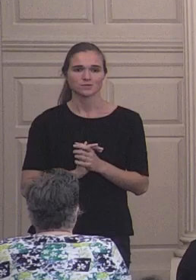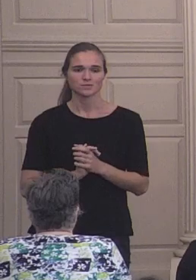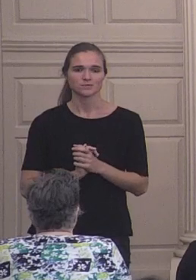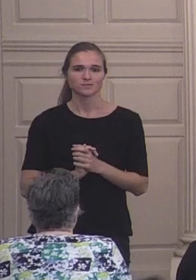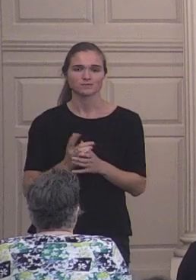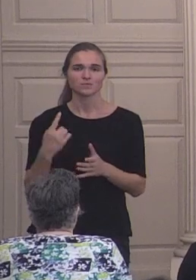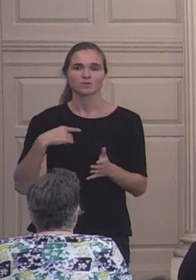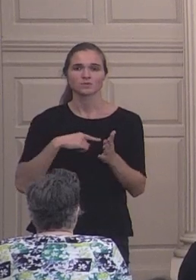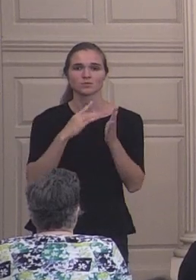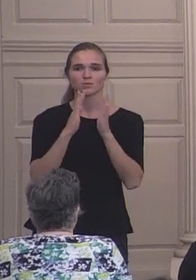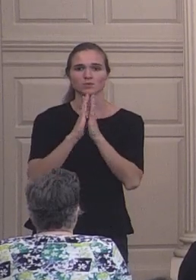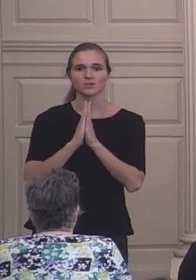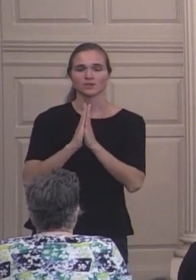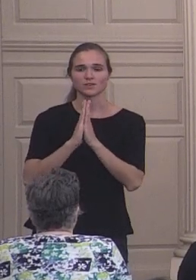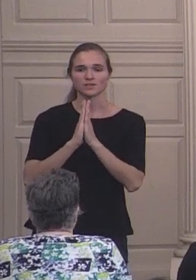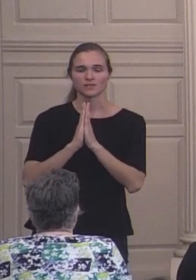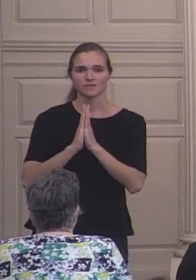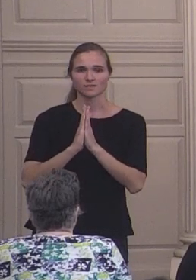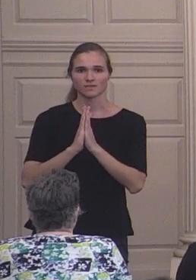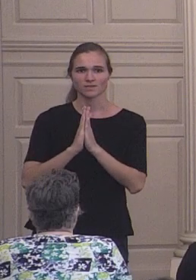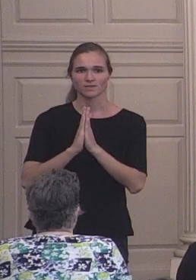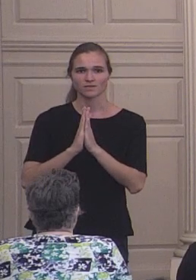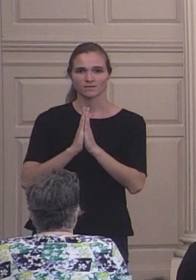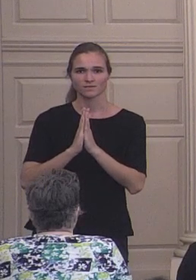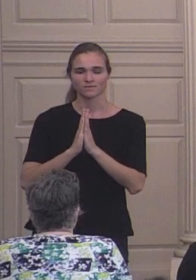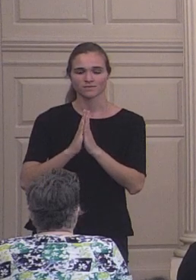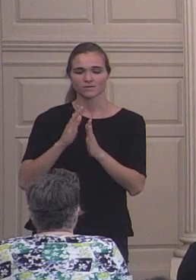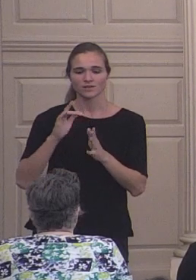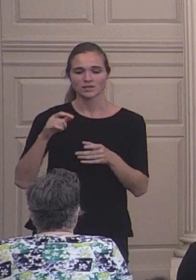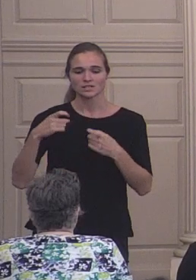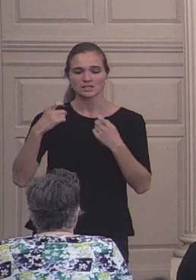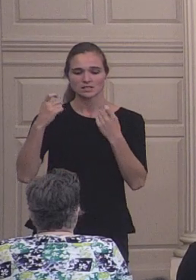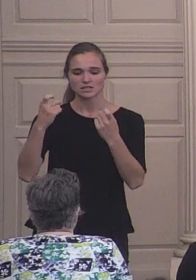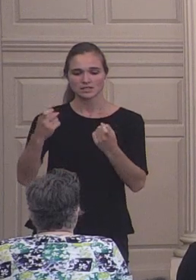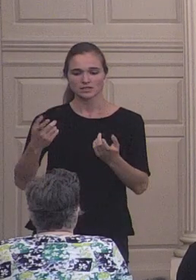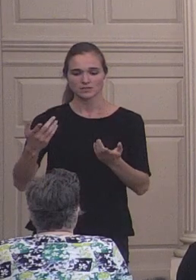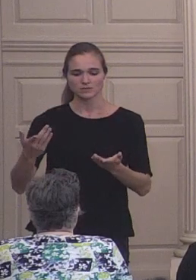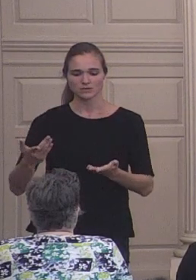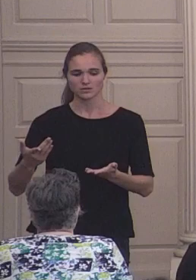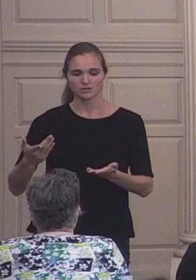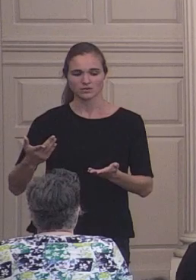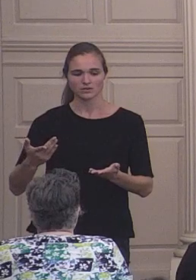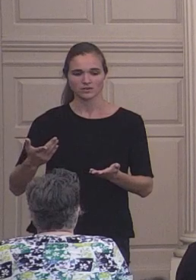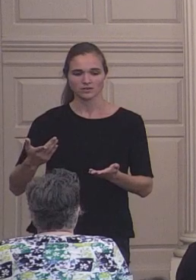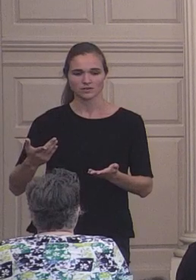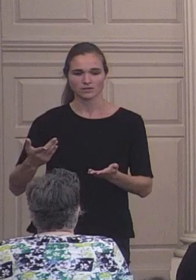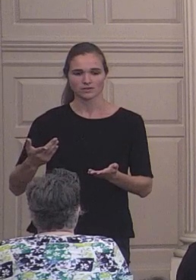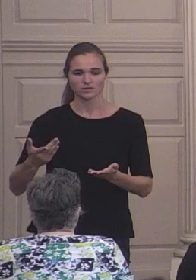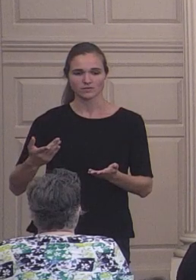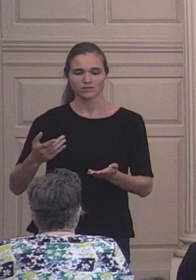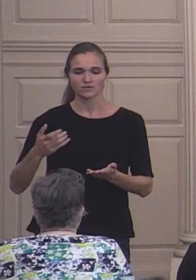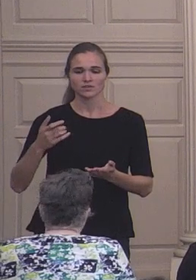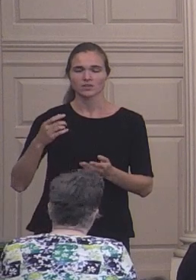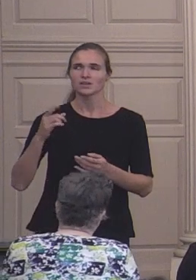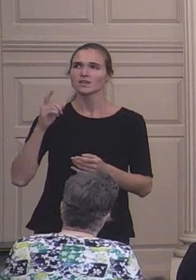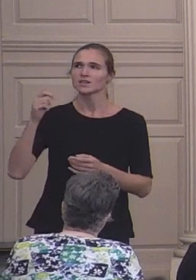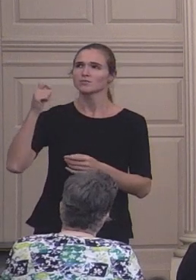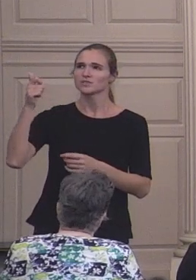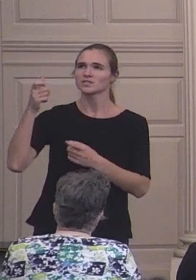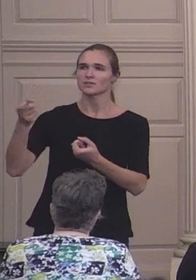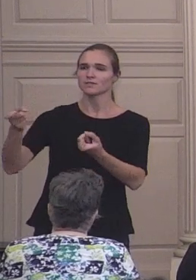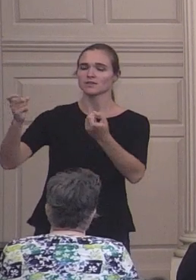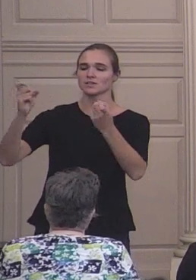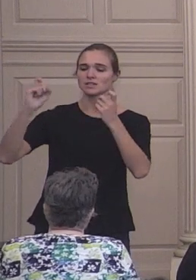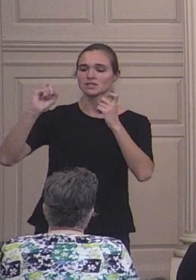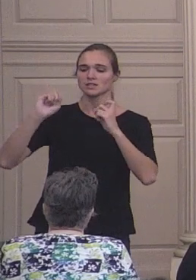Grant, we pray, that this gift, which he himself gave us with love beyond